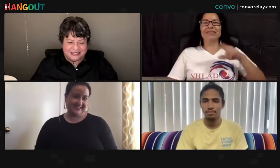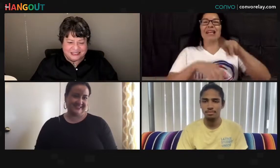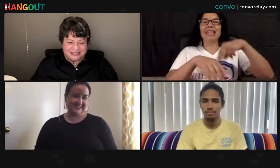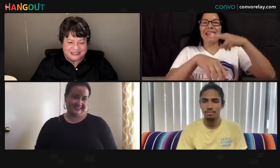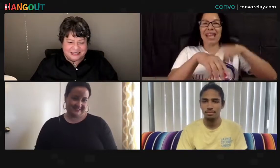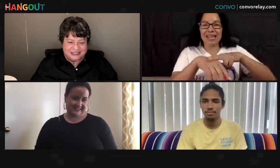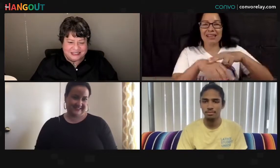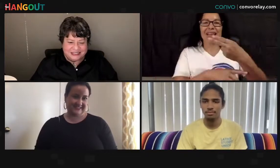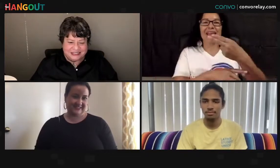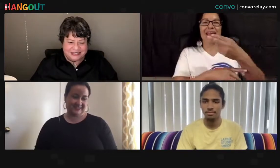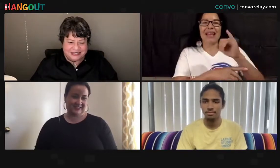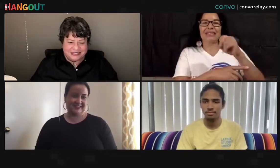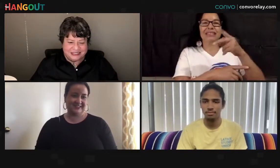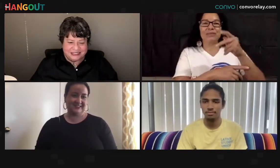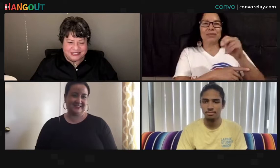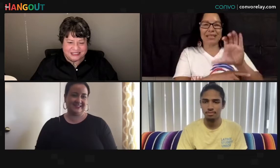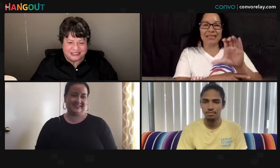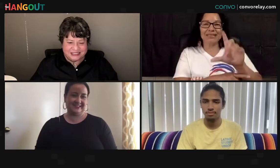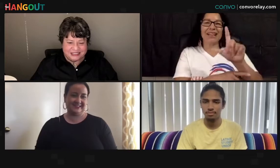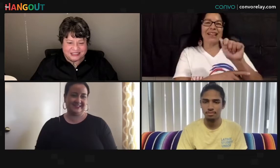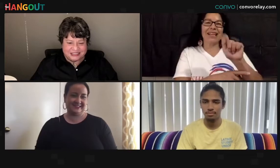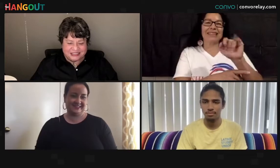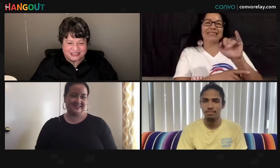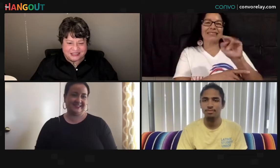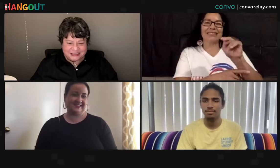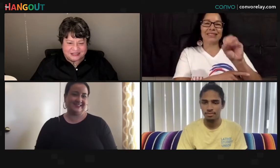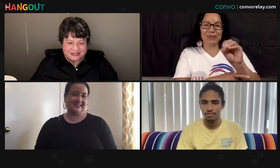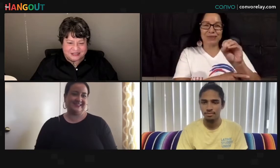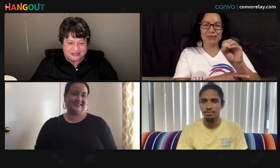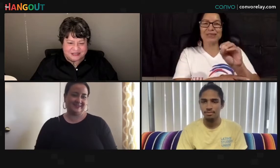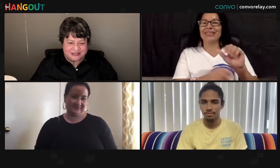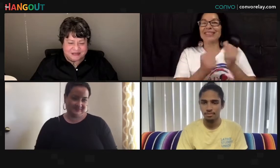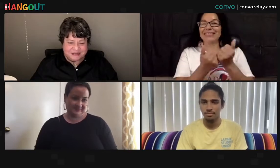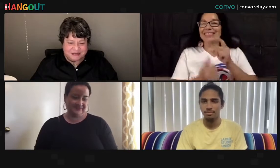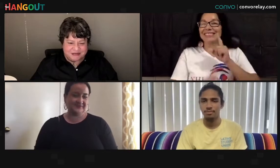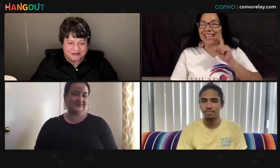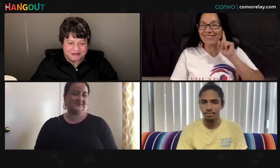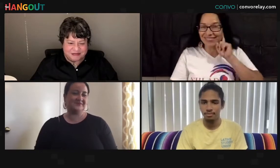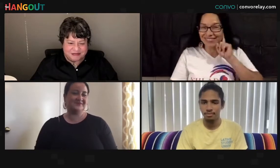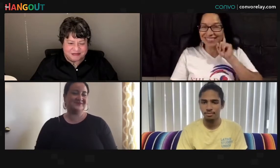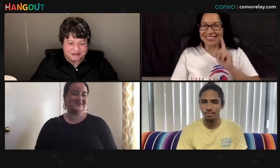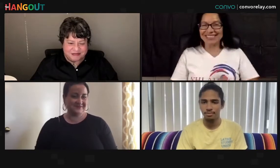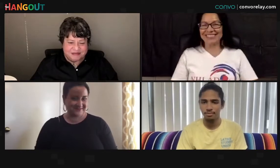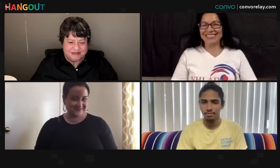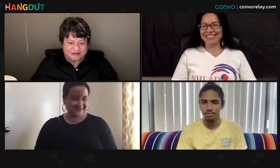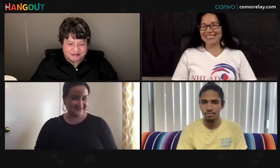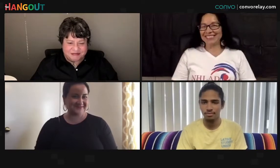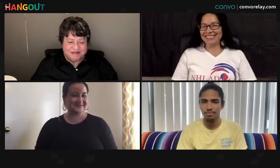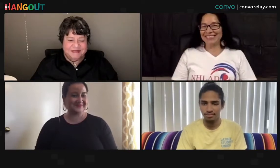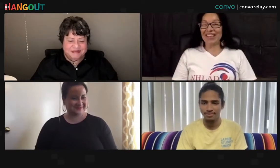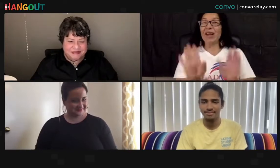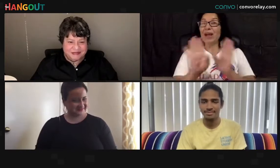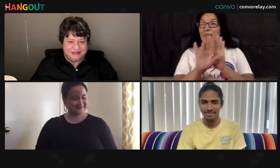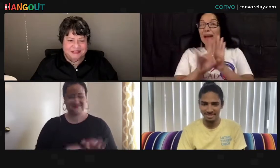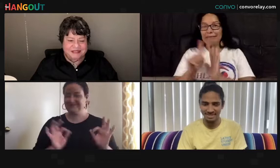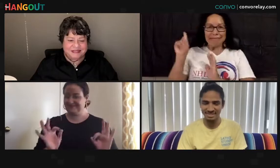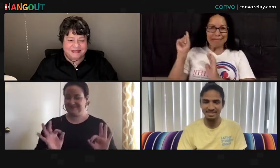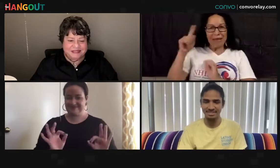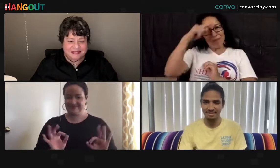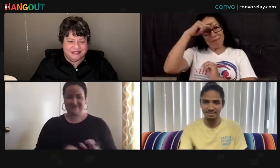it. The National Hispanic Latino Association for the Deaf, which is the logo on